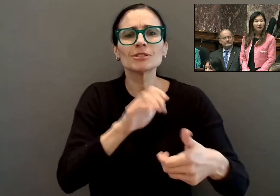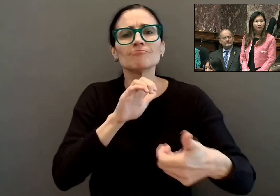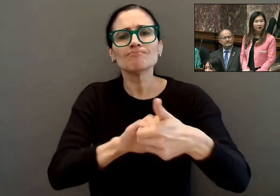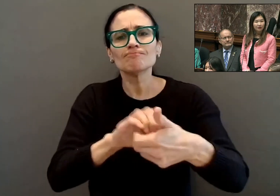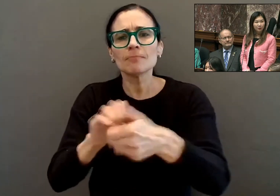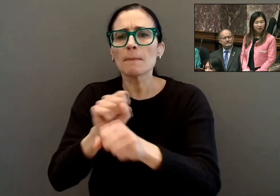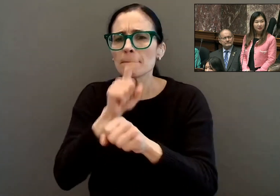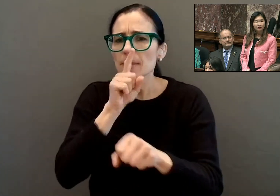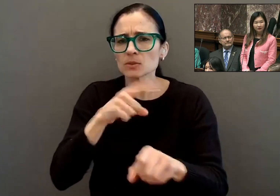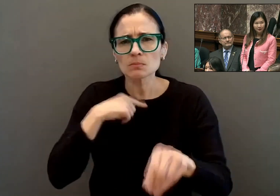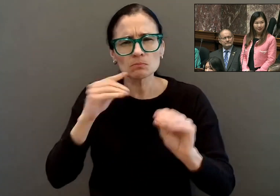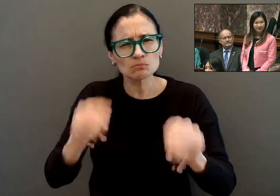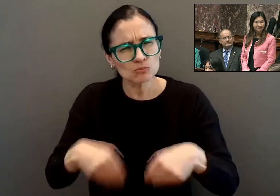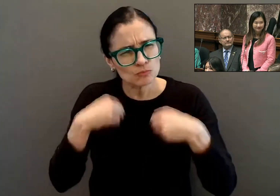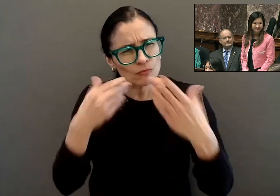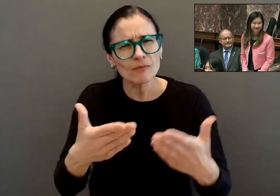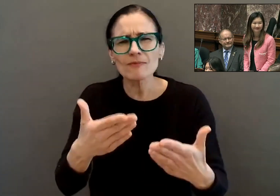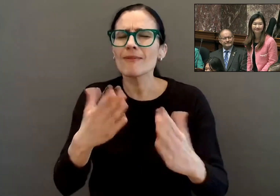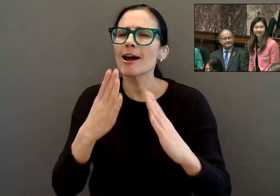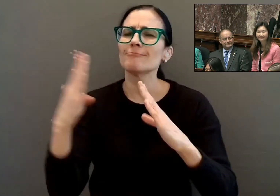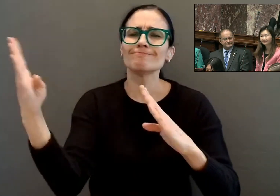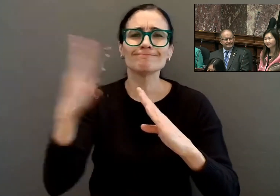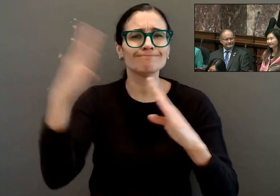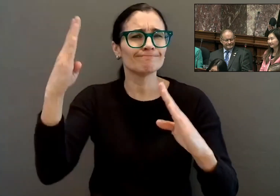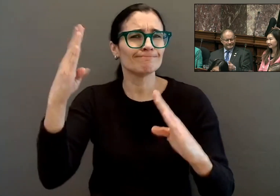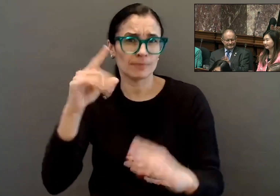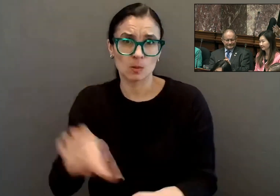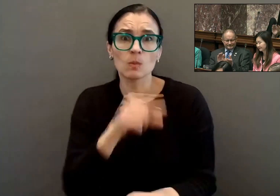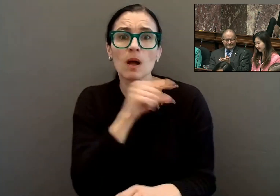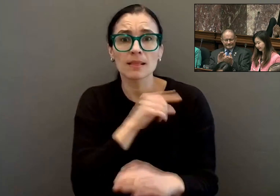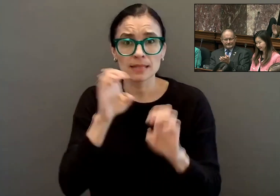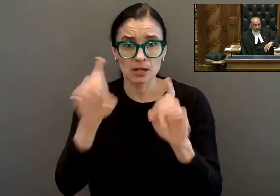education for the workers of our future.